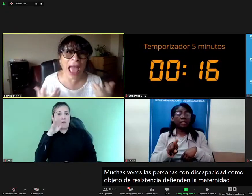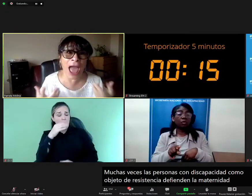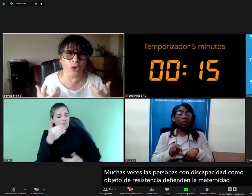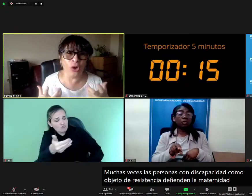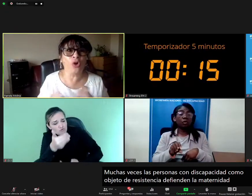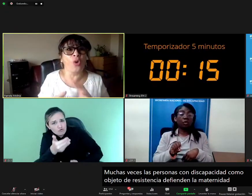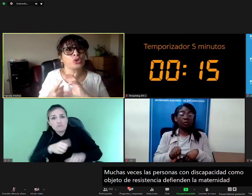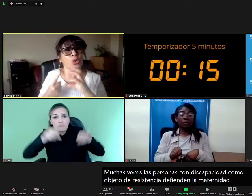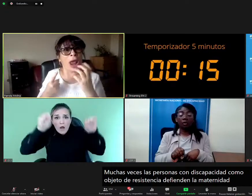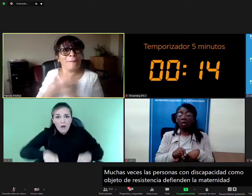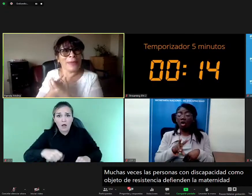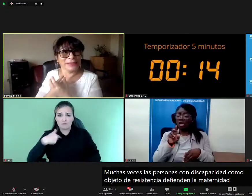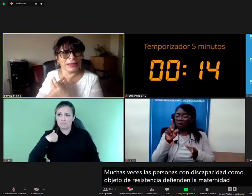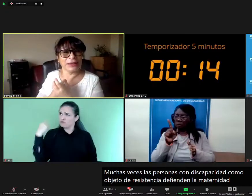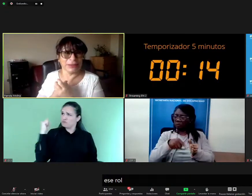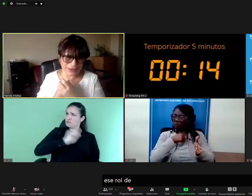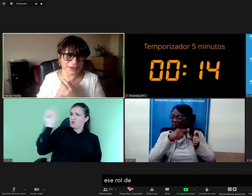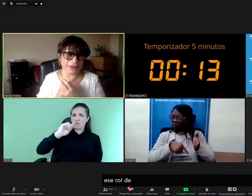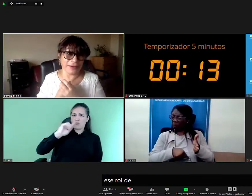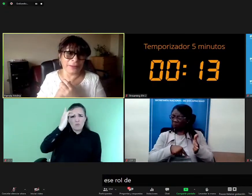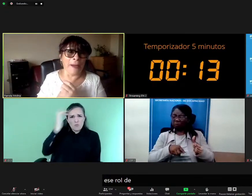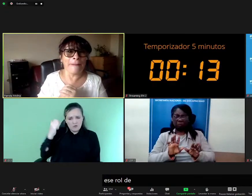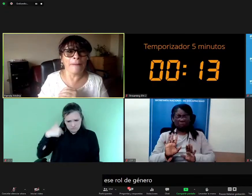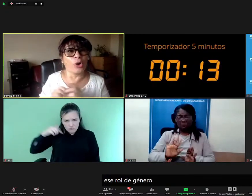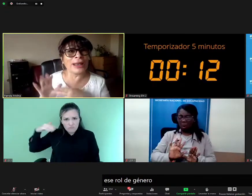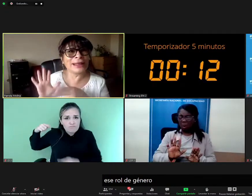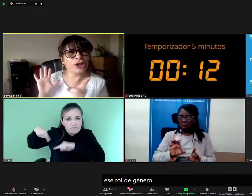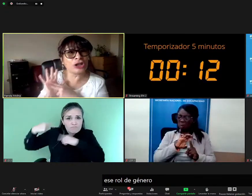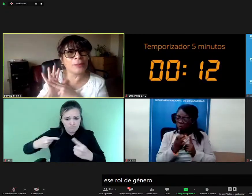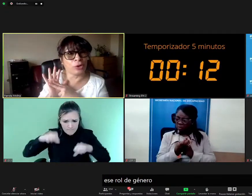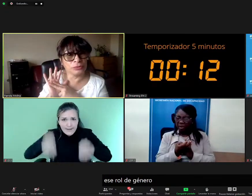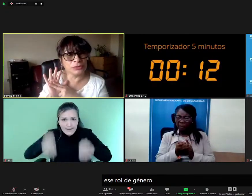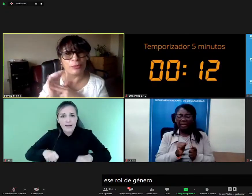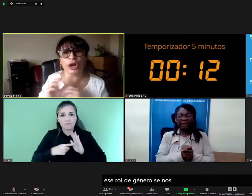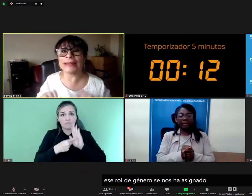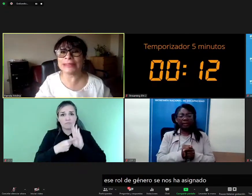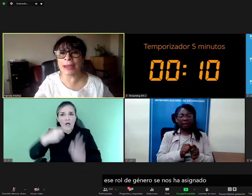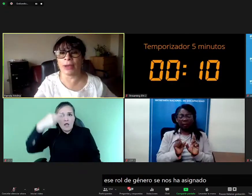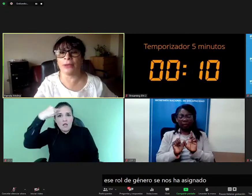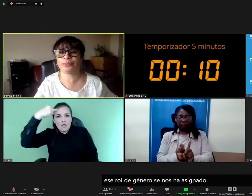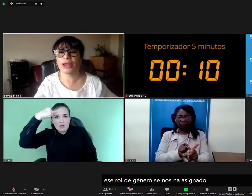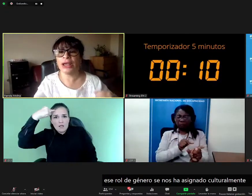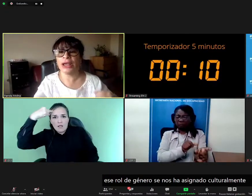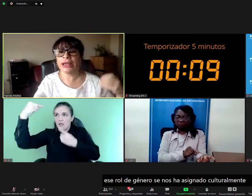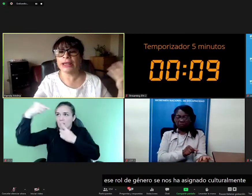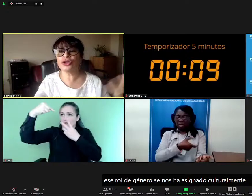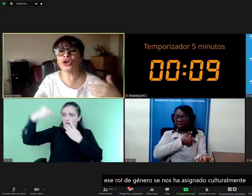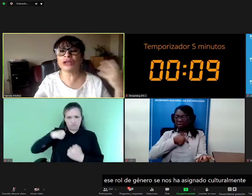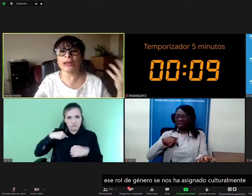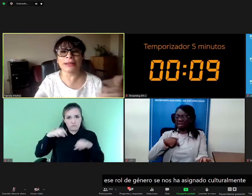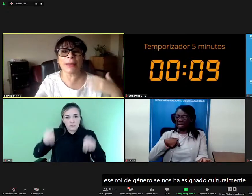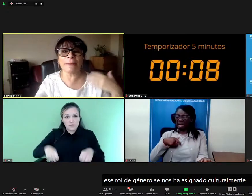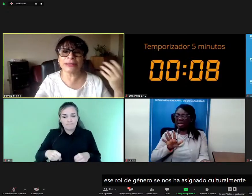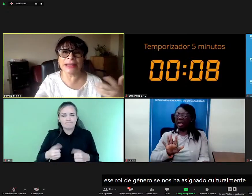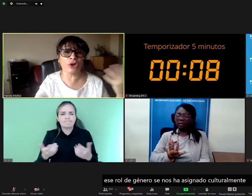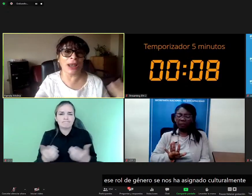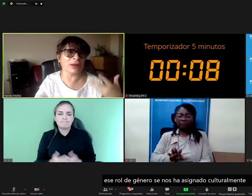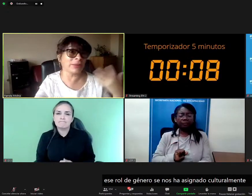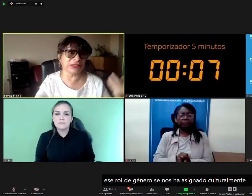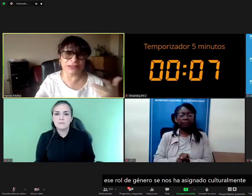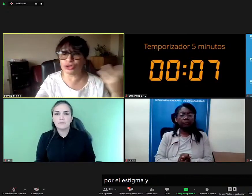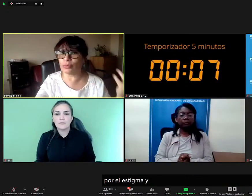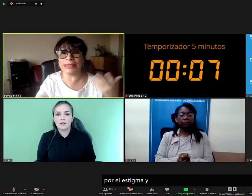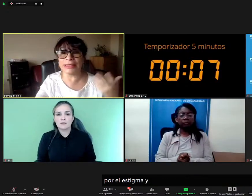on this gender role because this is the night culturally denied to us because of stereotypes and stigmas